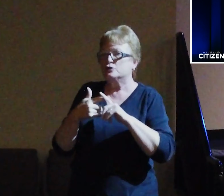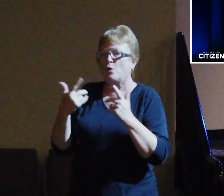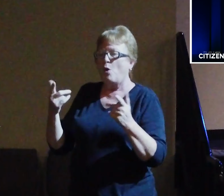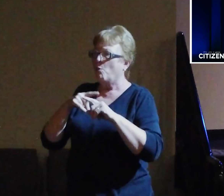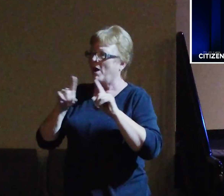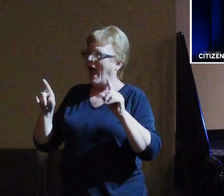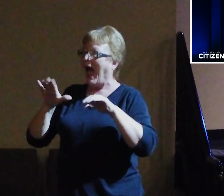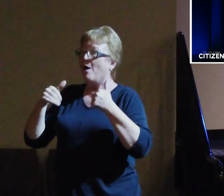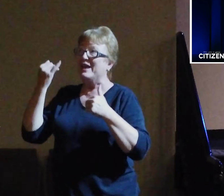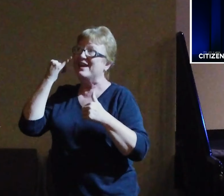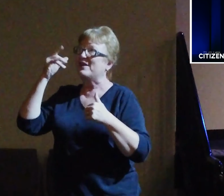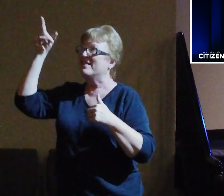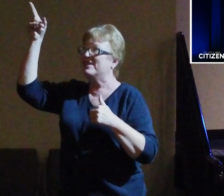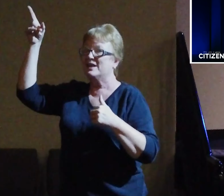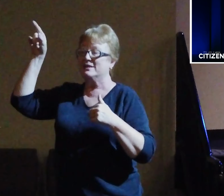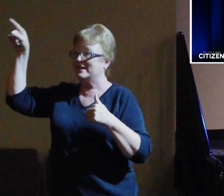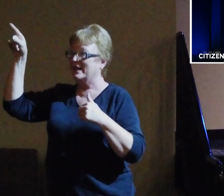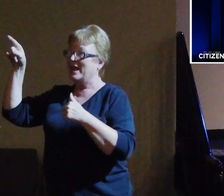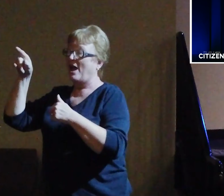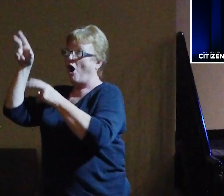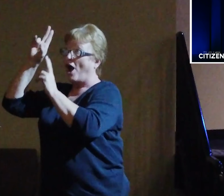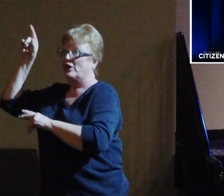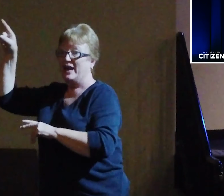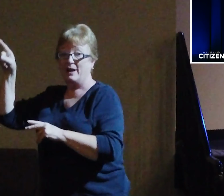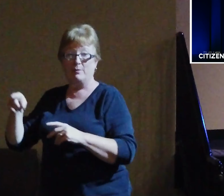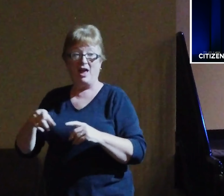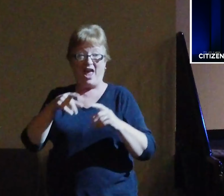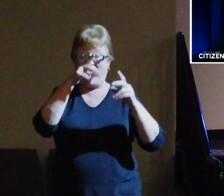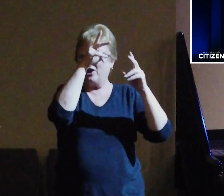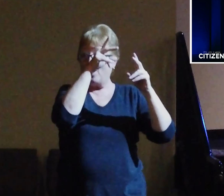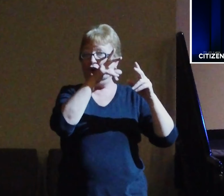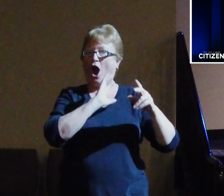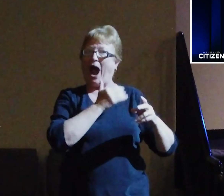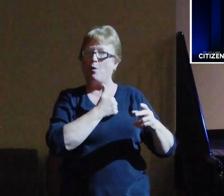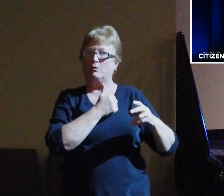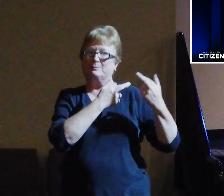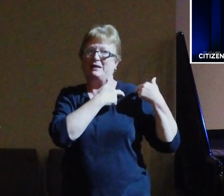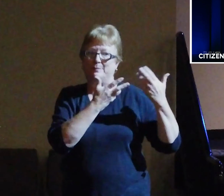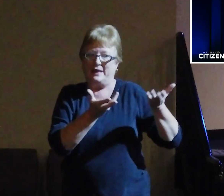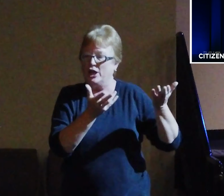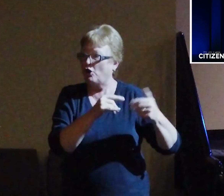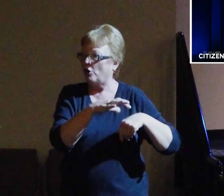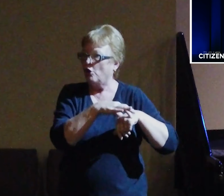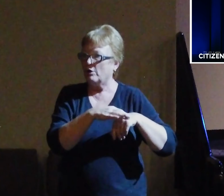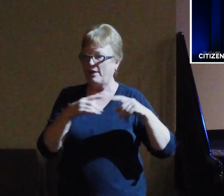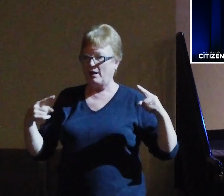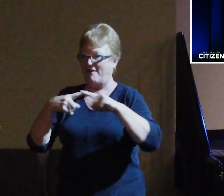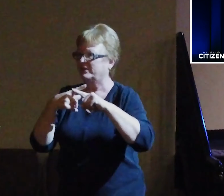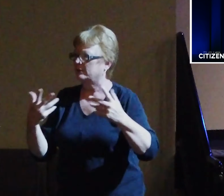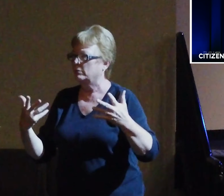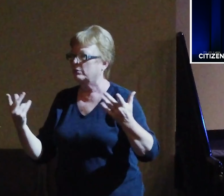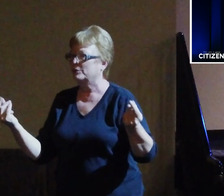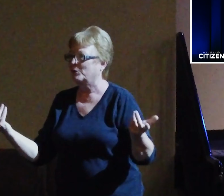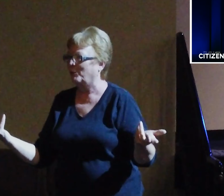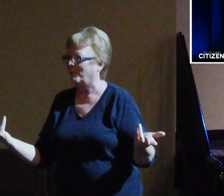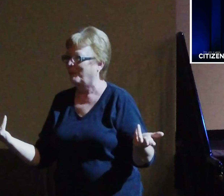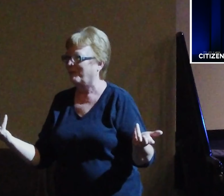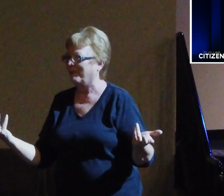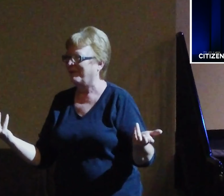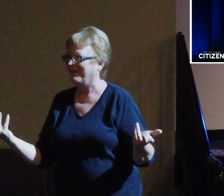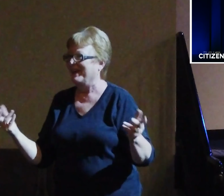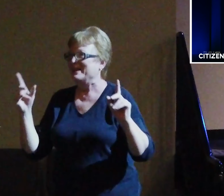earthly citizenship? And I think that's the question that we all have. How do we respond then? Some Philippian believers were